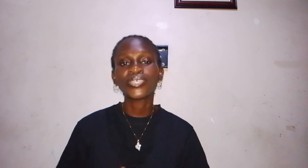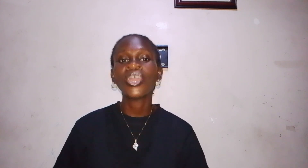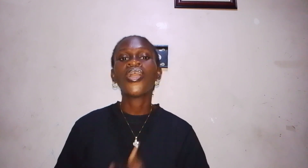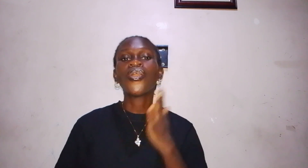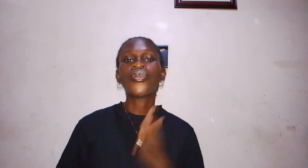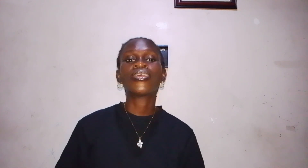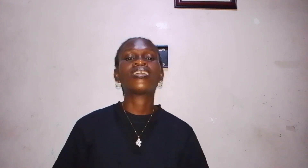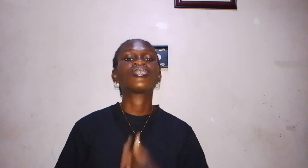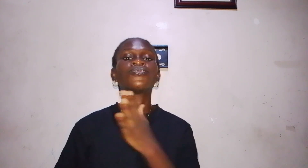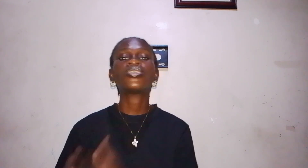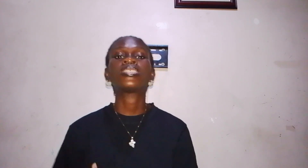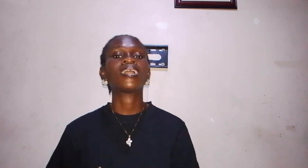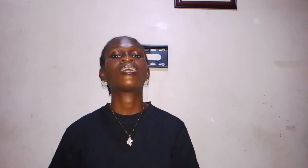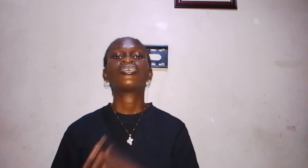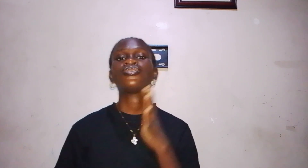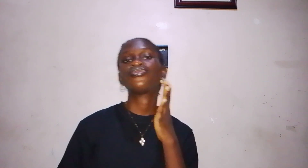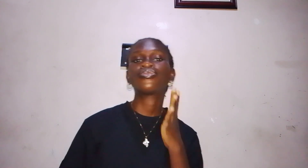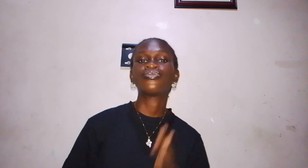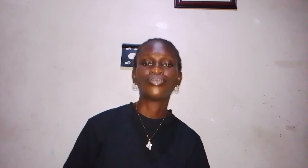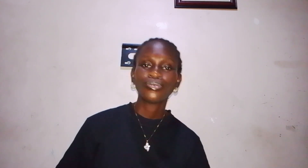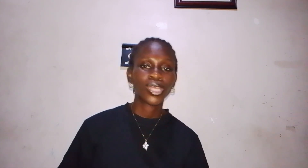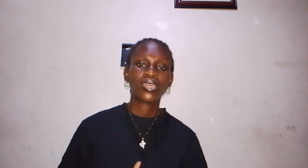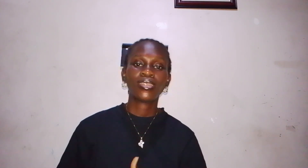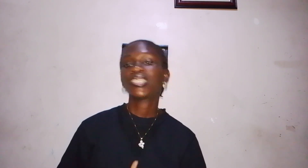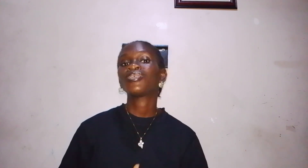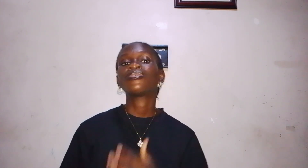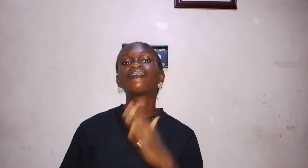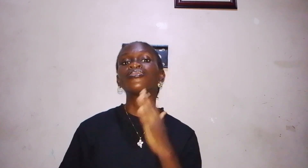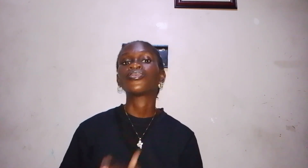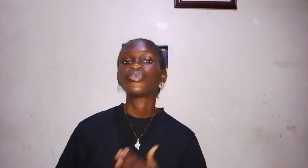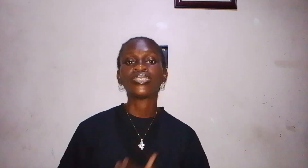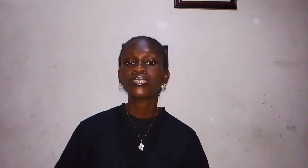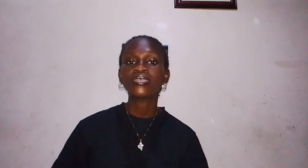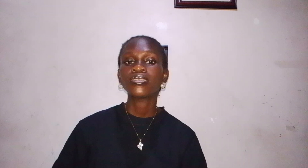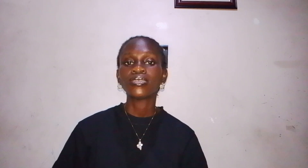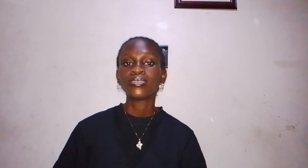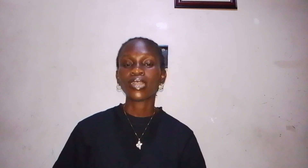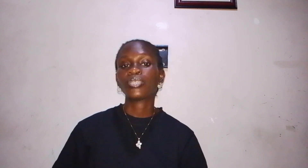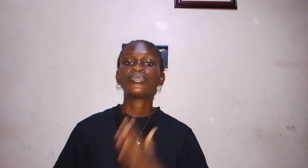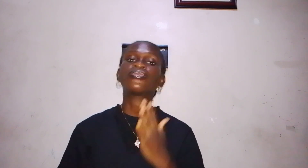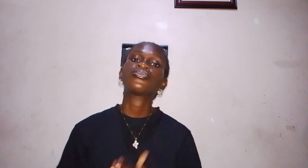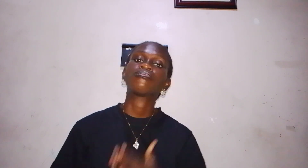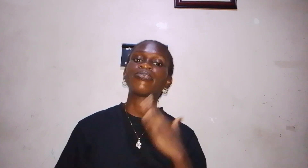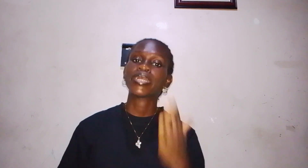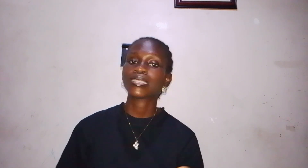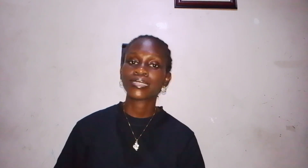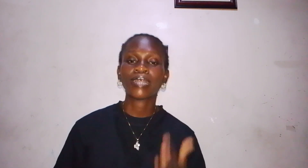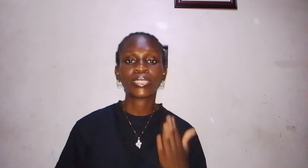word, or there are some words that you don't know. Let's say you don't even know some words and you want to pass that